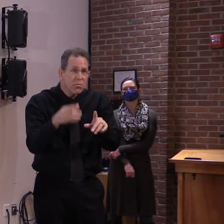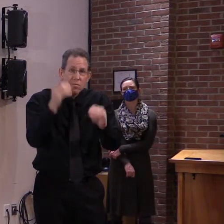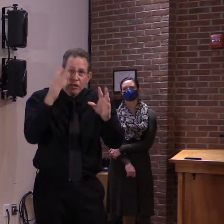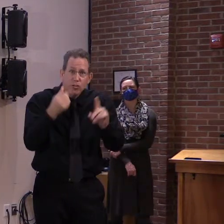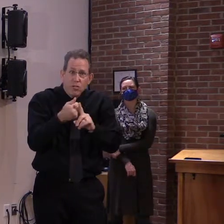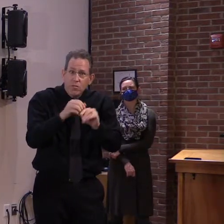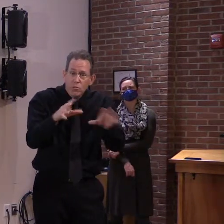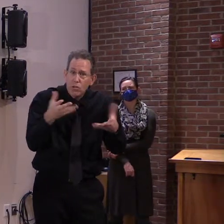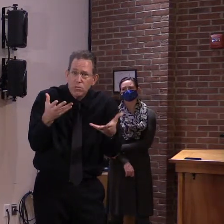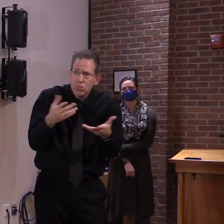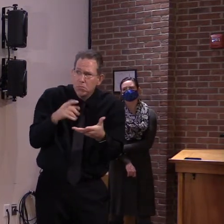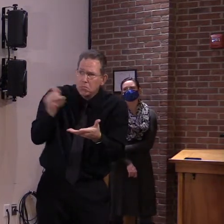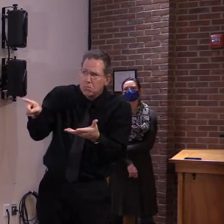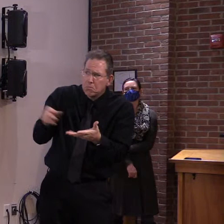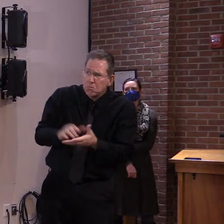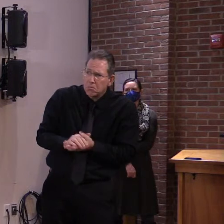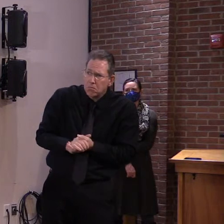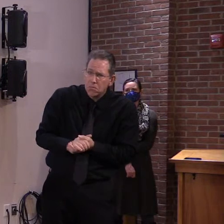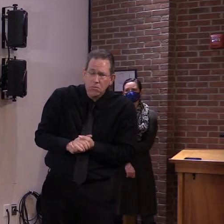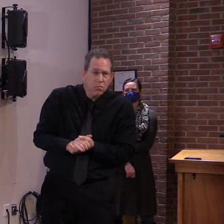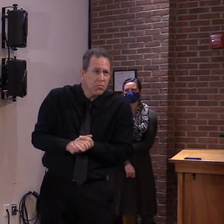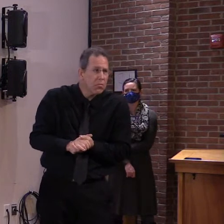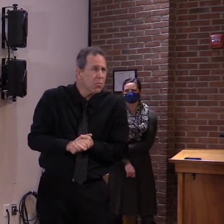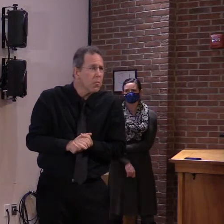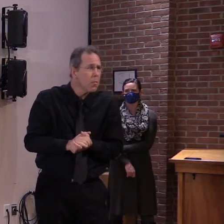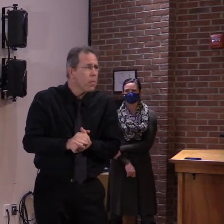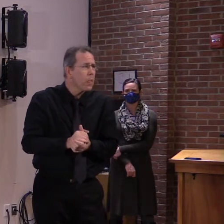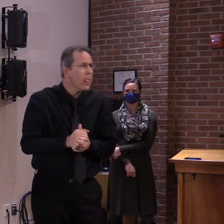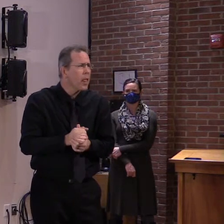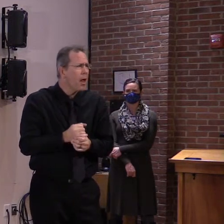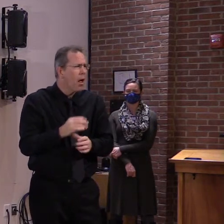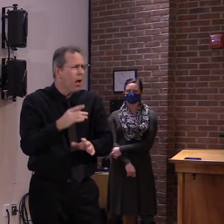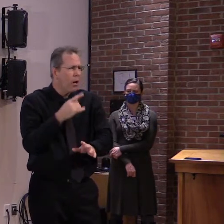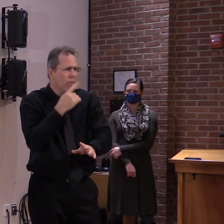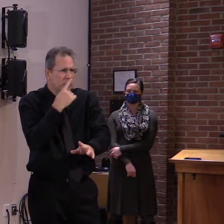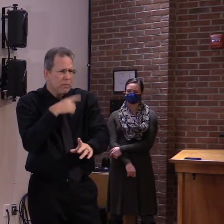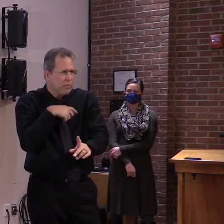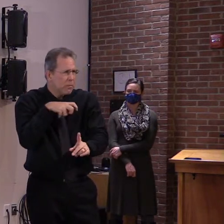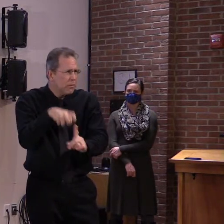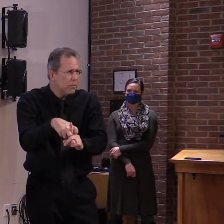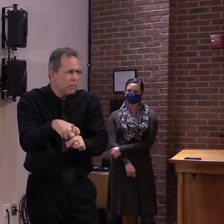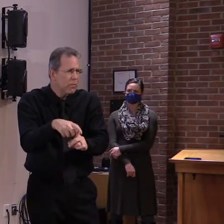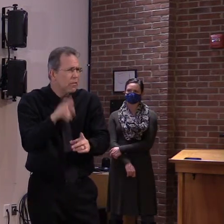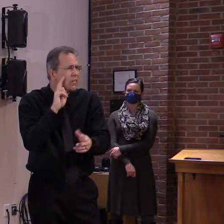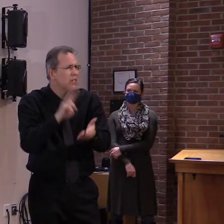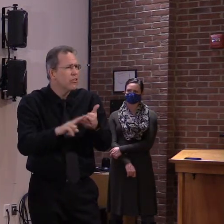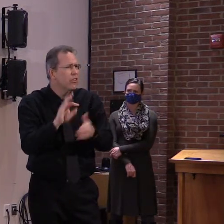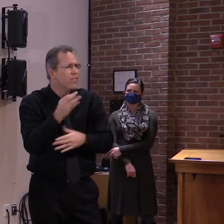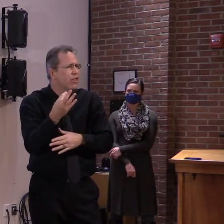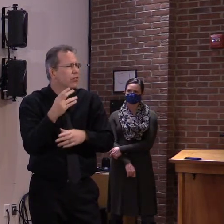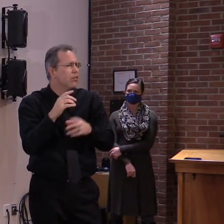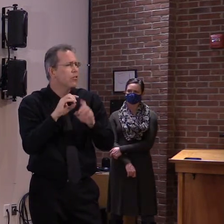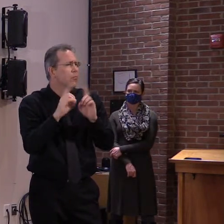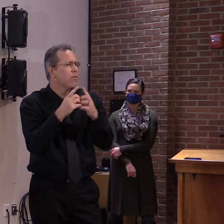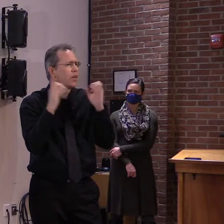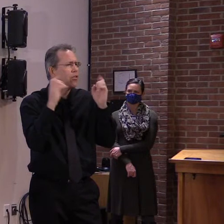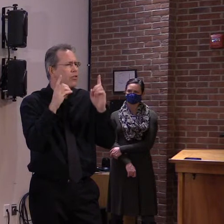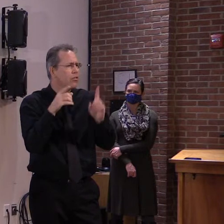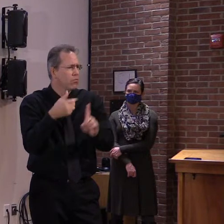I may ask maybe Secretary French if he's on and give us an update on the school in Franklin